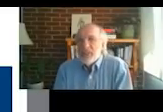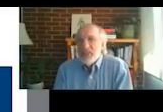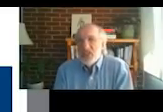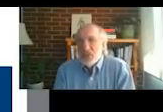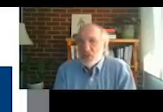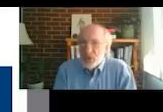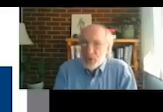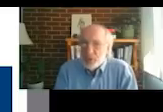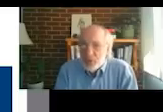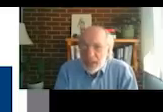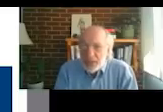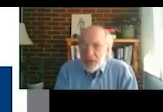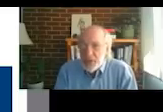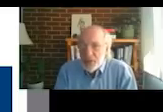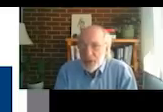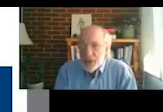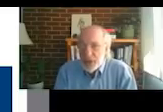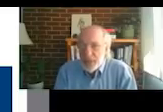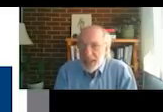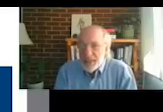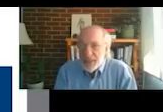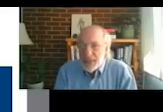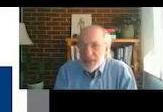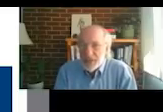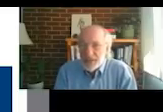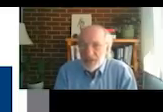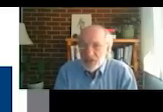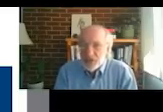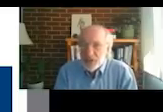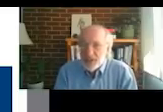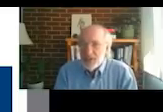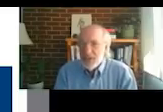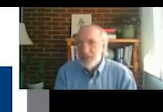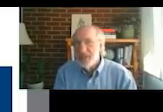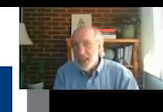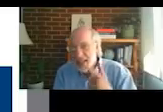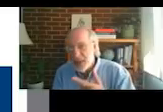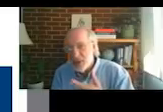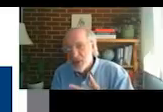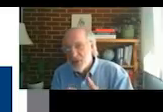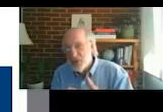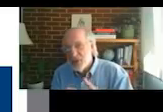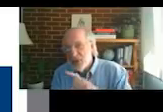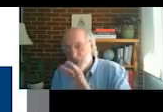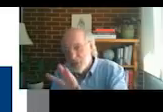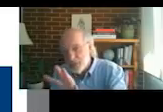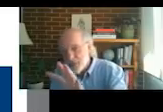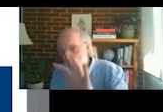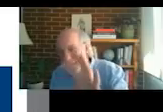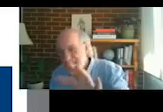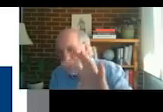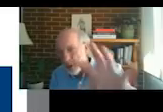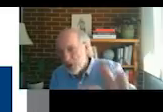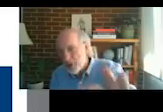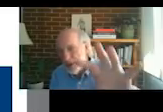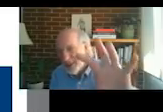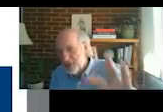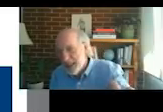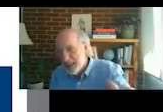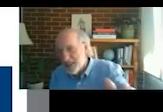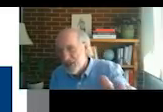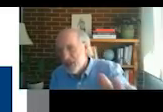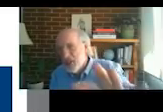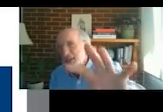Throughout this sort of brief tutorial on manding here that's inserted into the sign language tutorial, and remember, the reason I'm going over